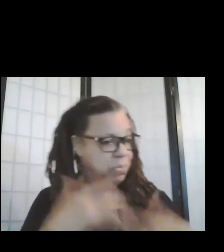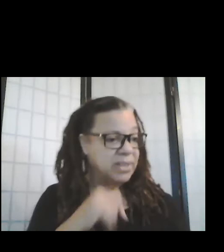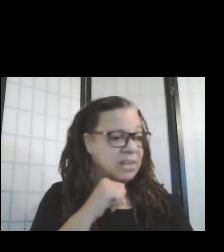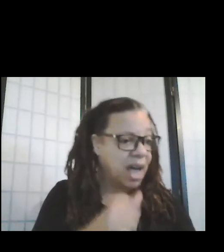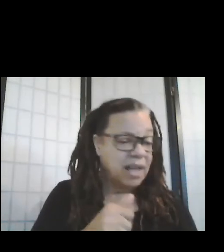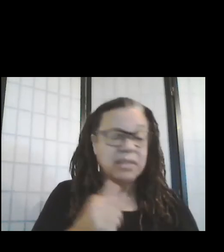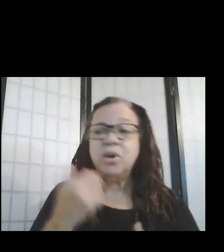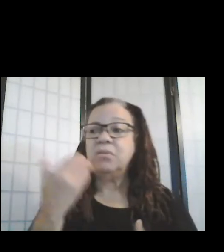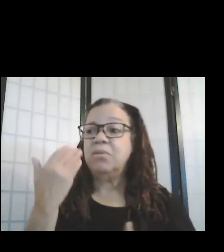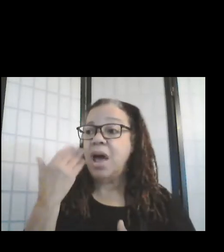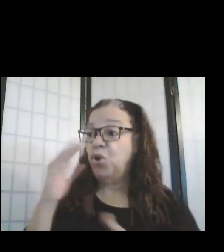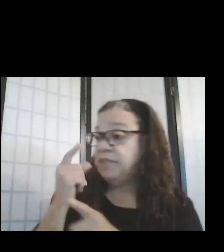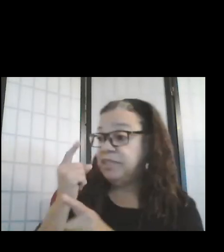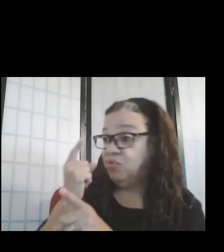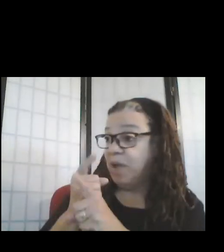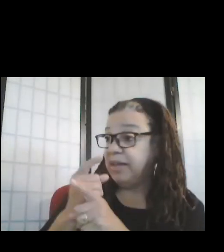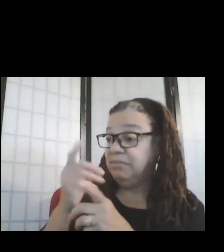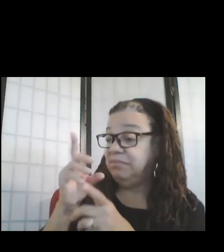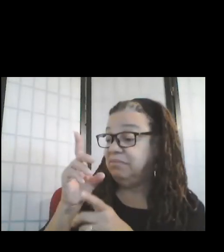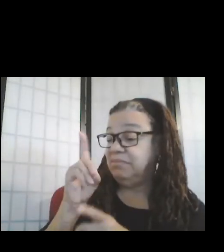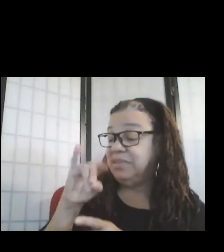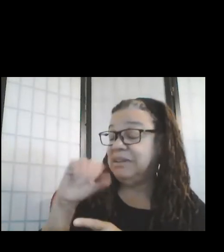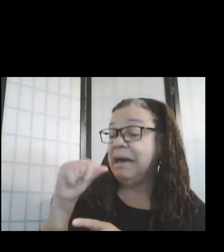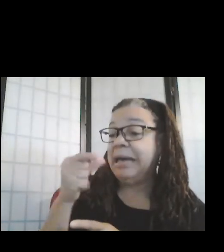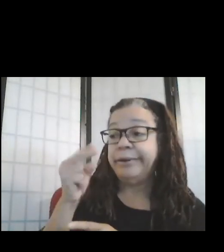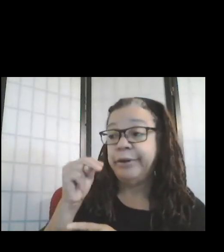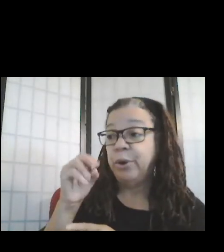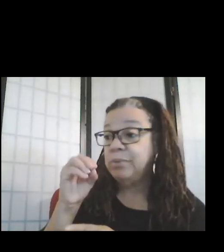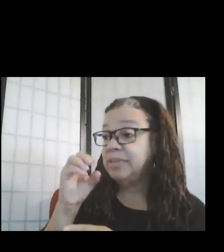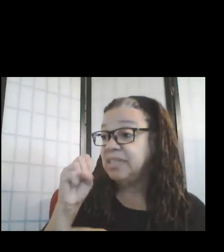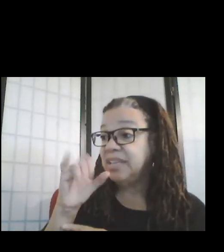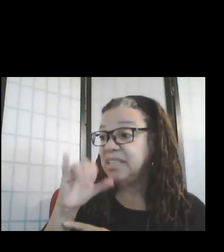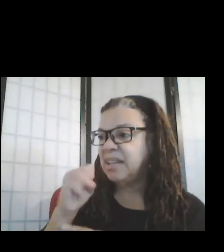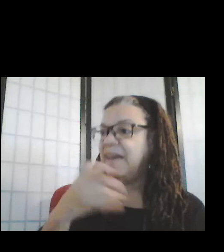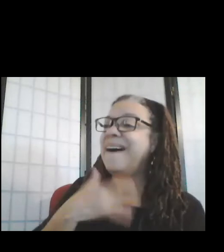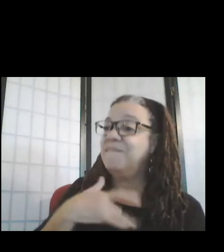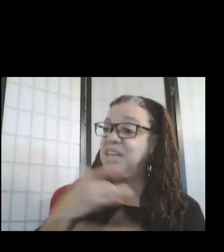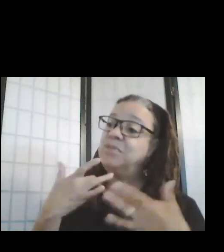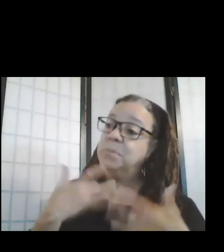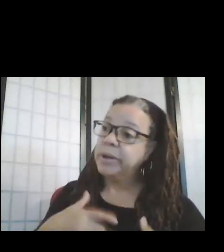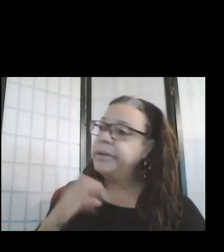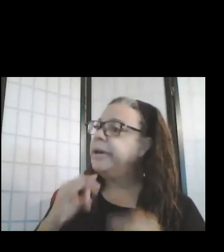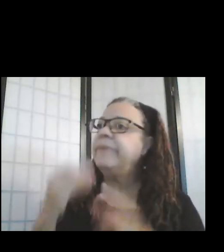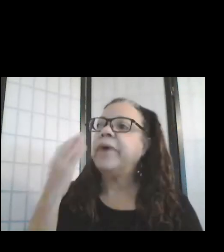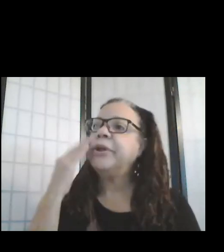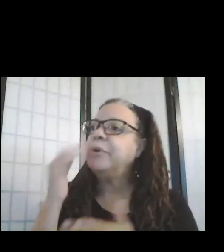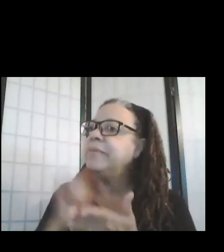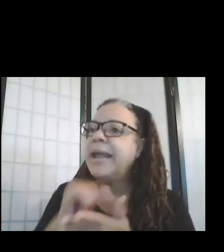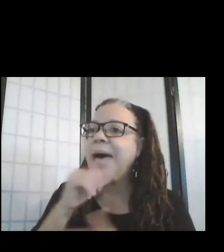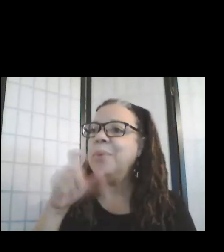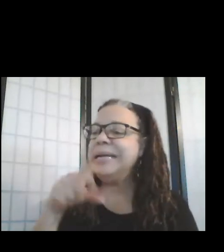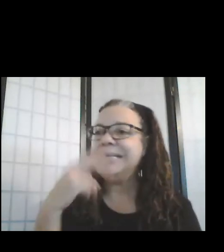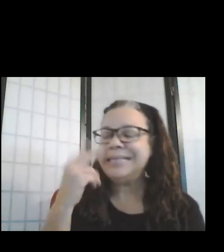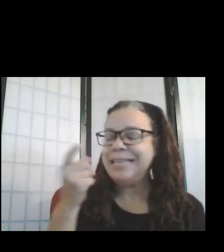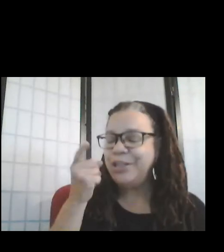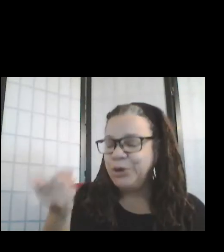that's the right diagnosis. I feel depressed." "About what?" "If I knew that, I probably wouldn't be here." "Is